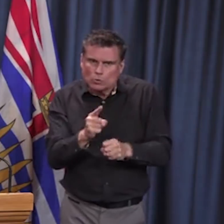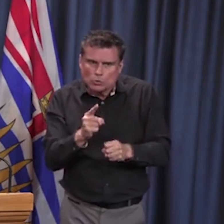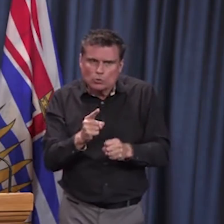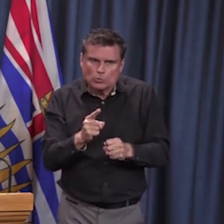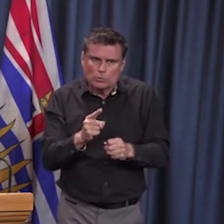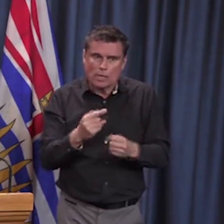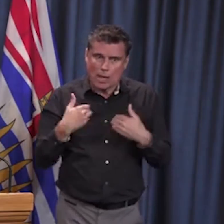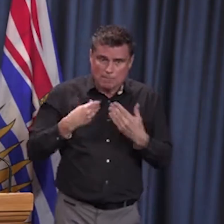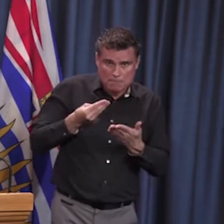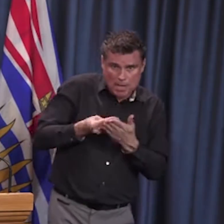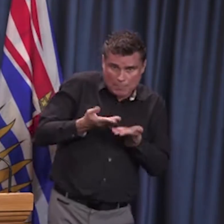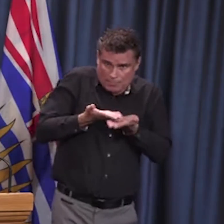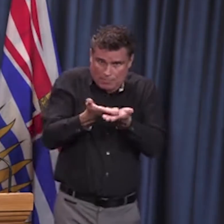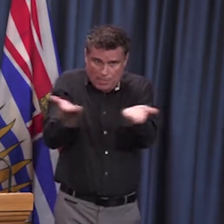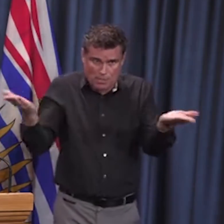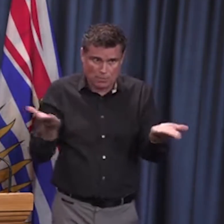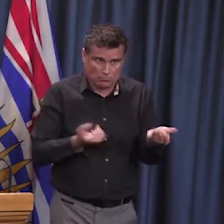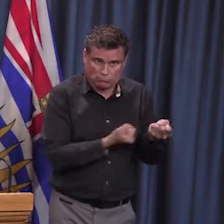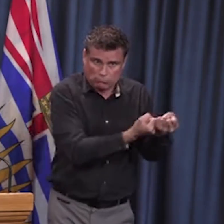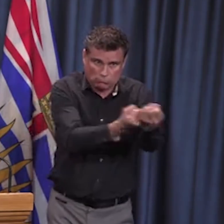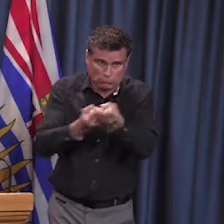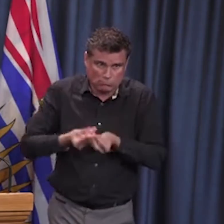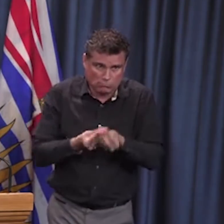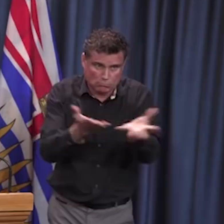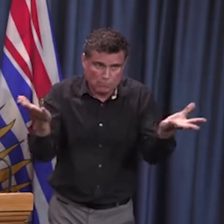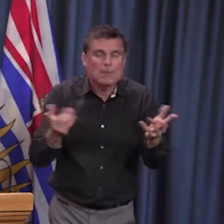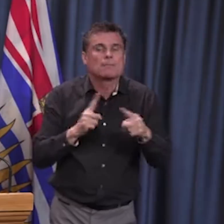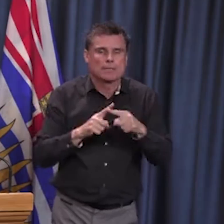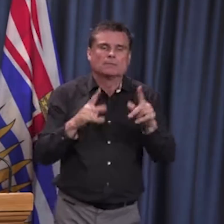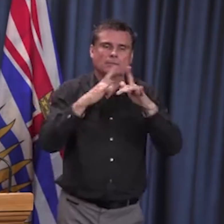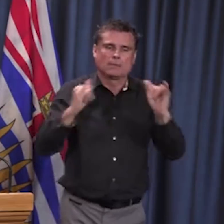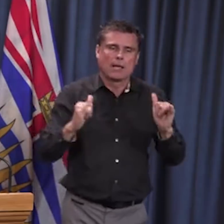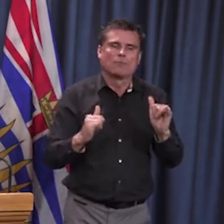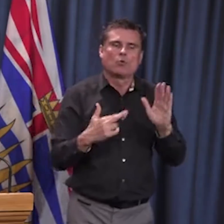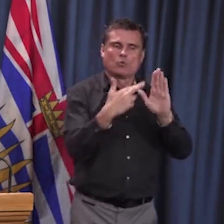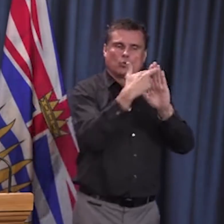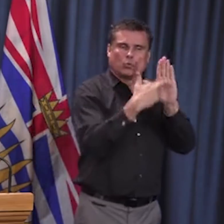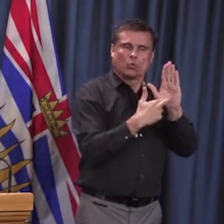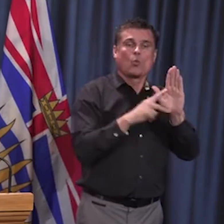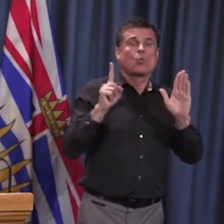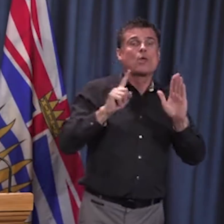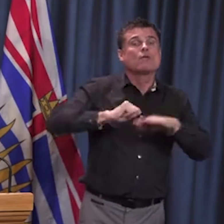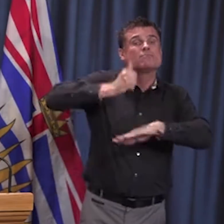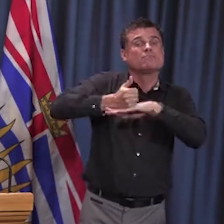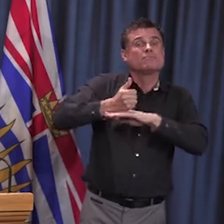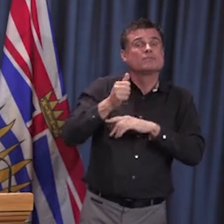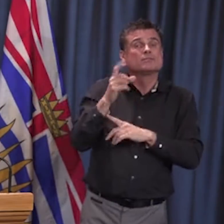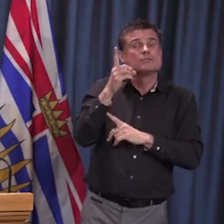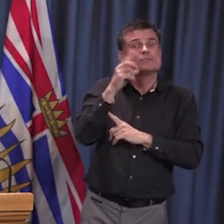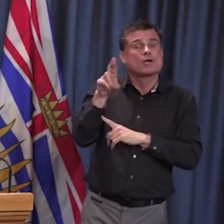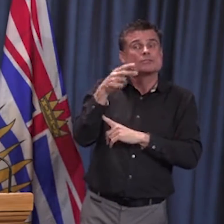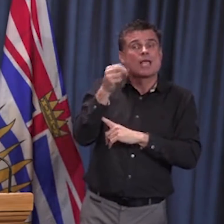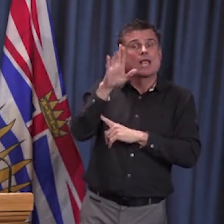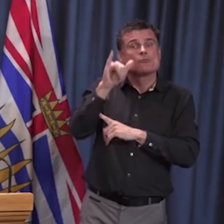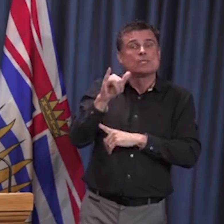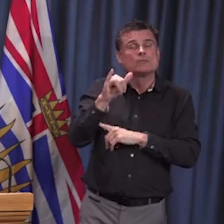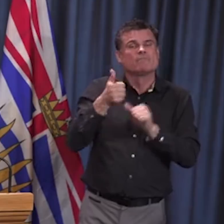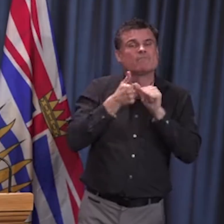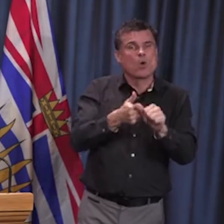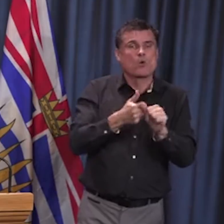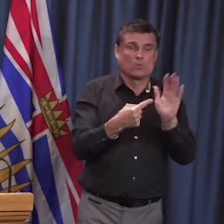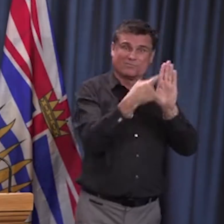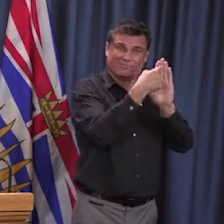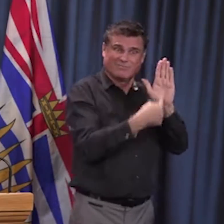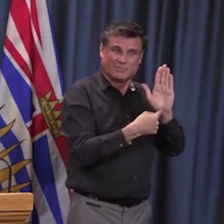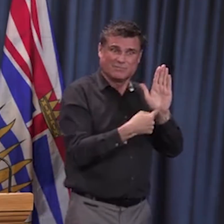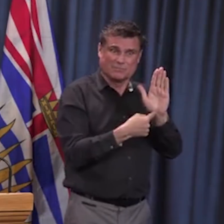we should conduct ourselves within our families, within our communities, within our businesses. And when it comes to rent, this is a fundamental